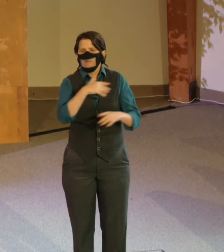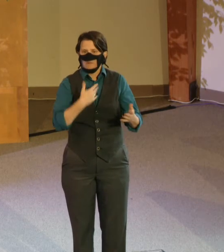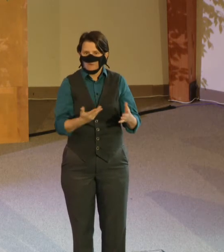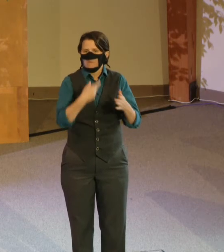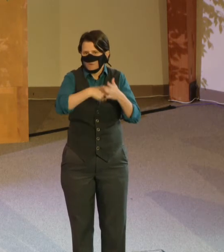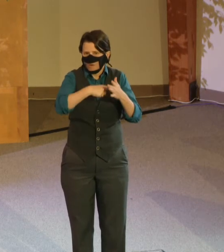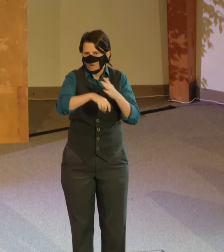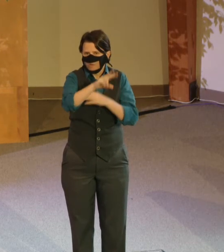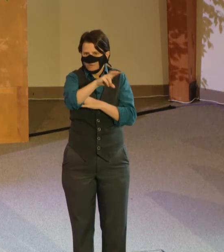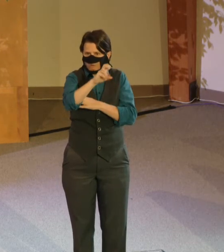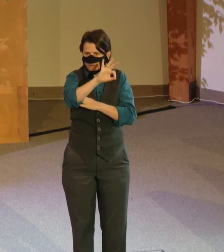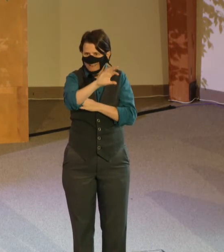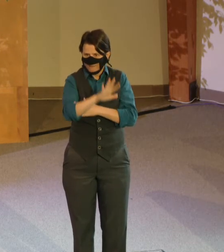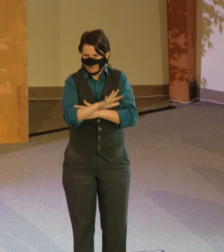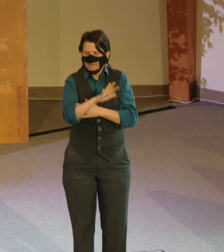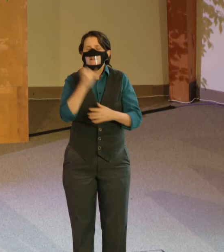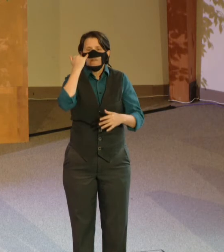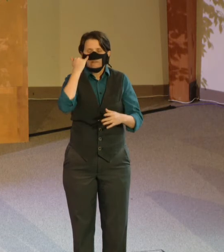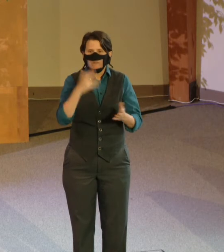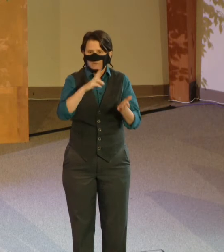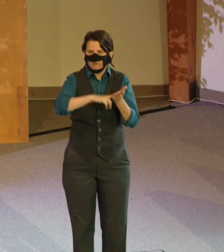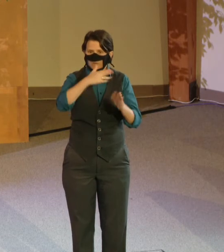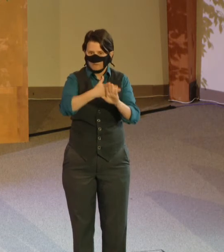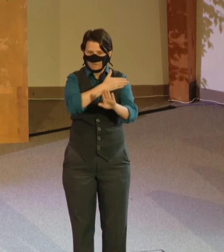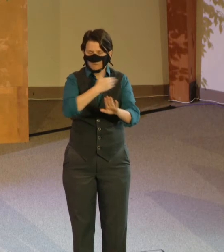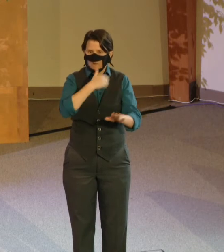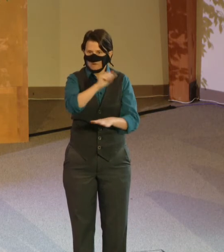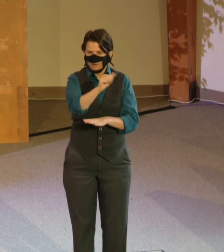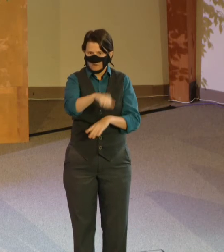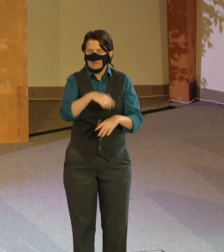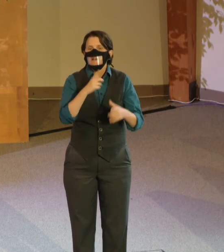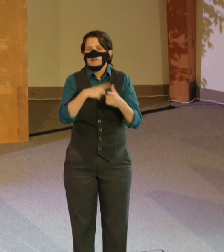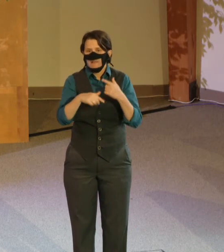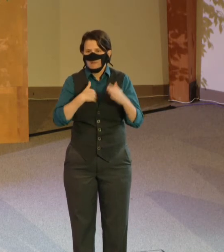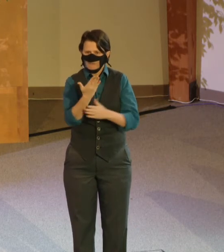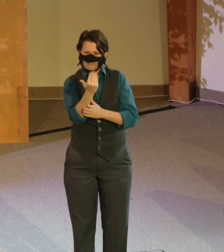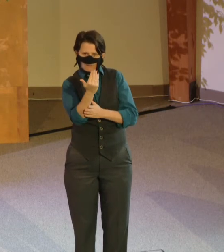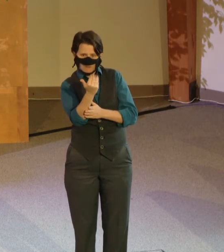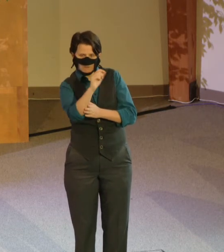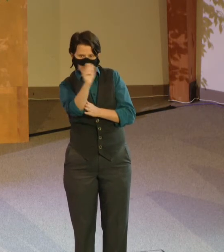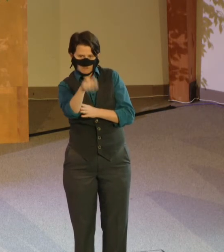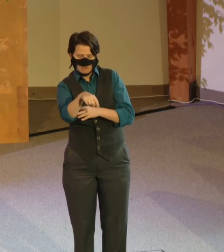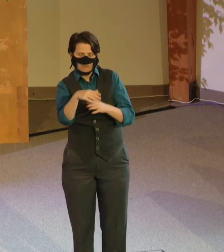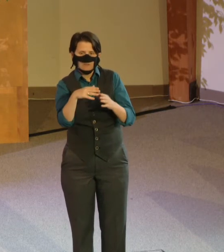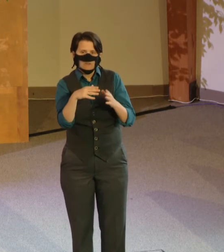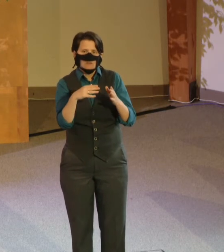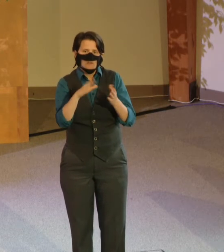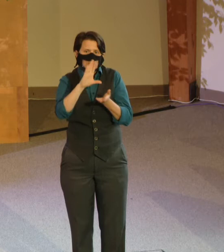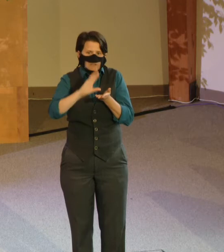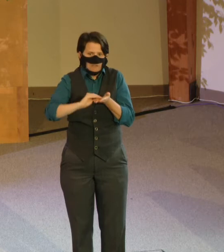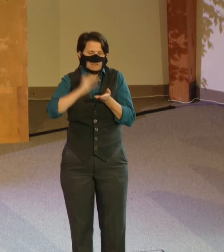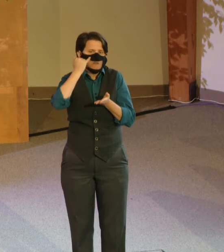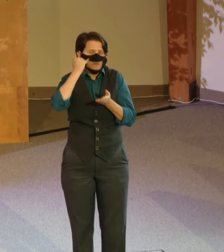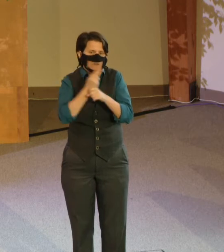before the end of August. And there's a 15% discount if you use the